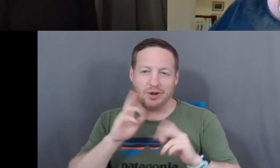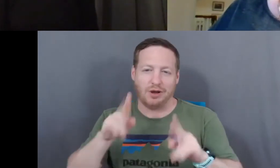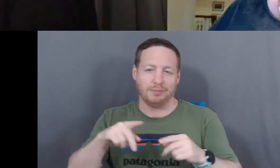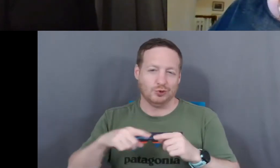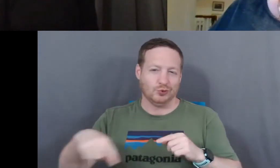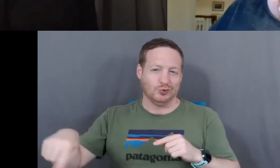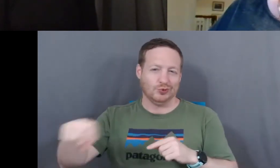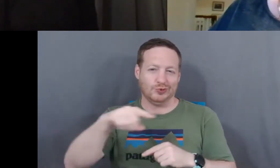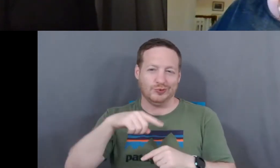If it went on